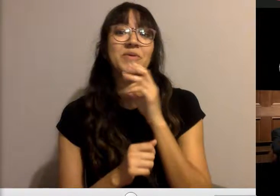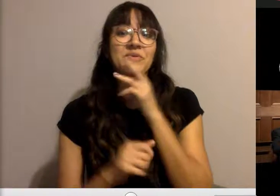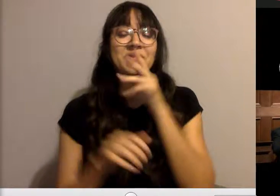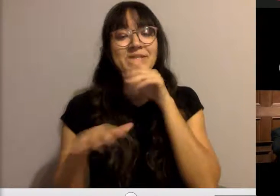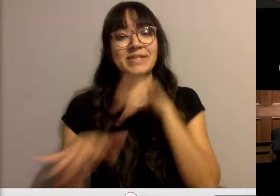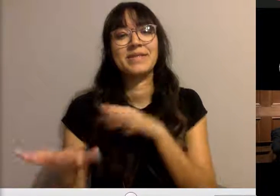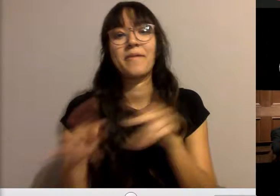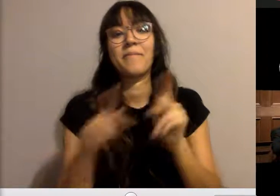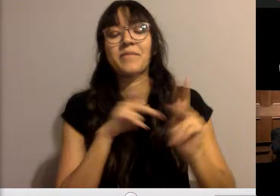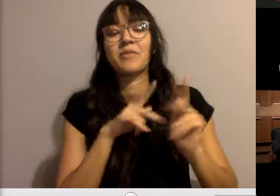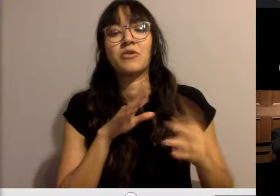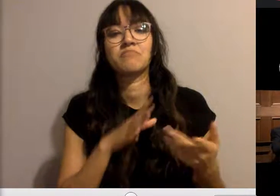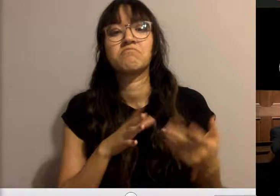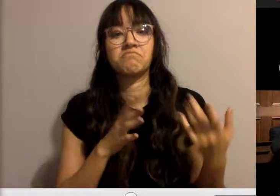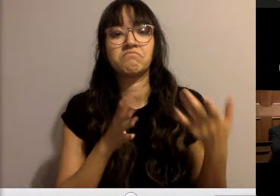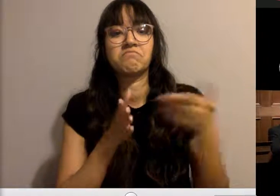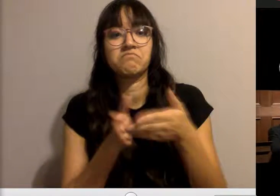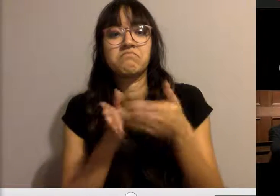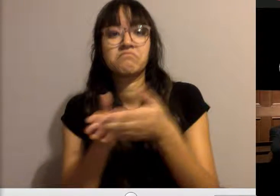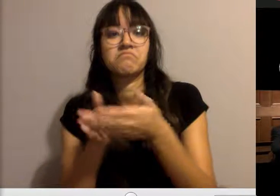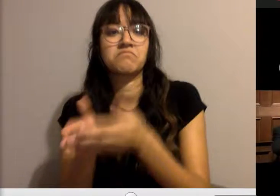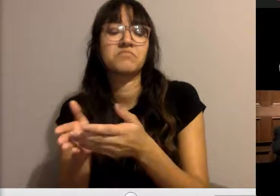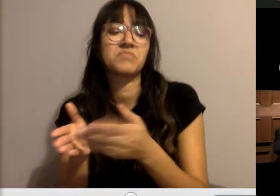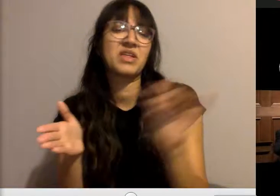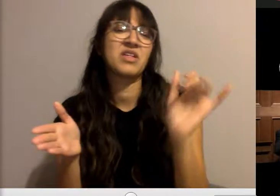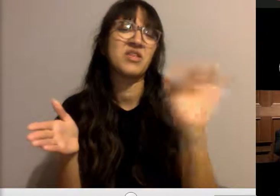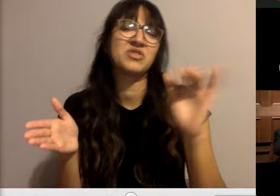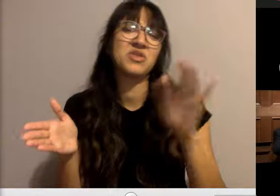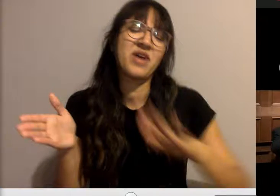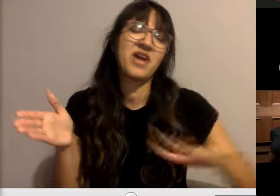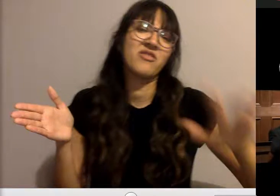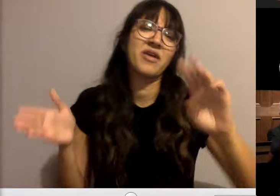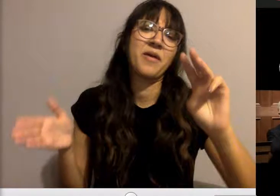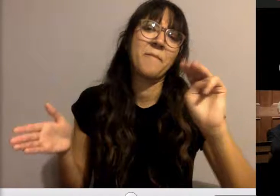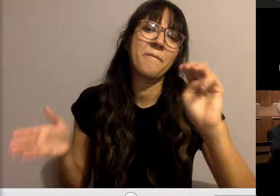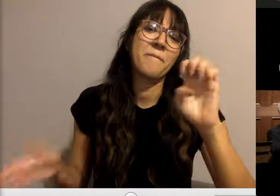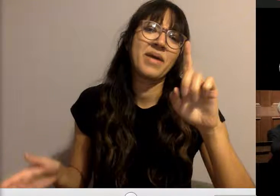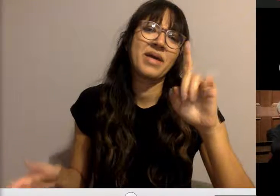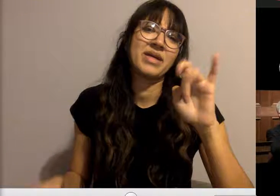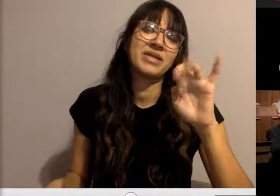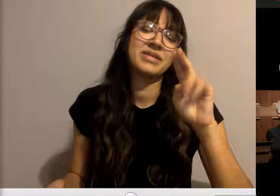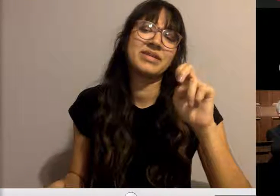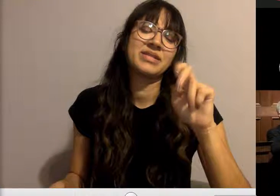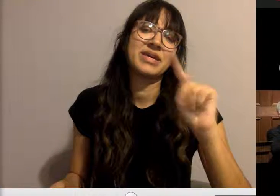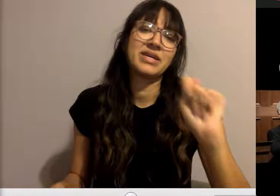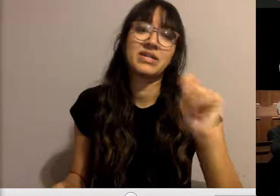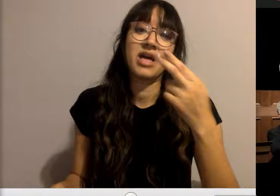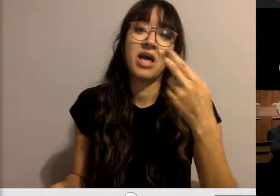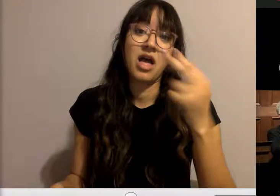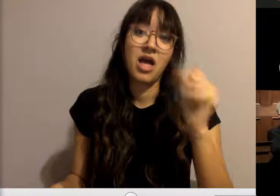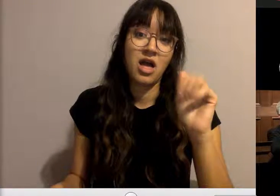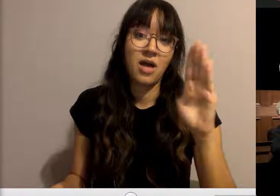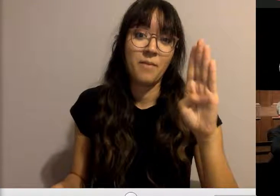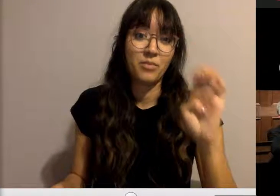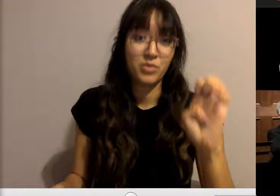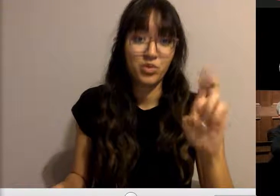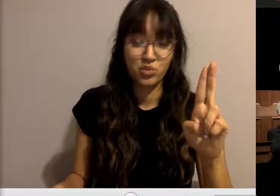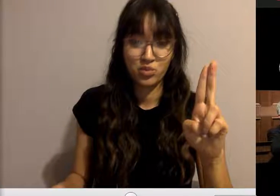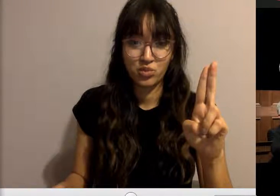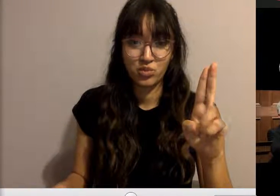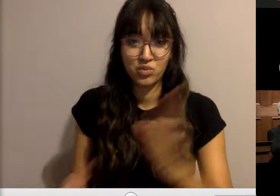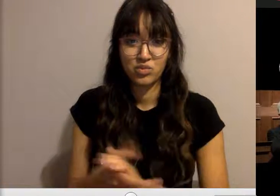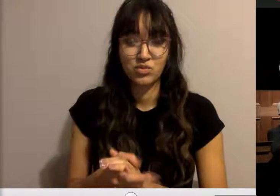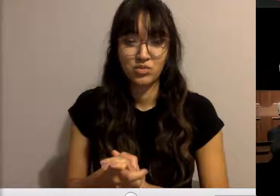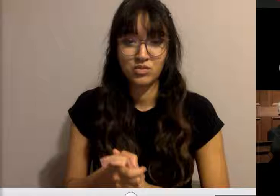from Medinet Habu, which is a place very familiar to the OI here. When the